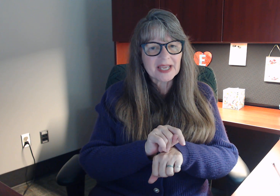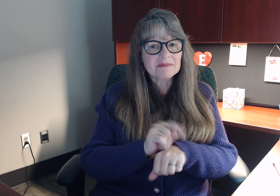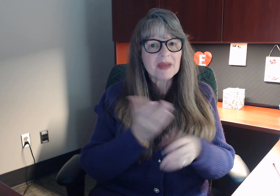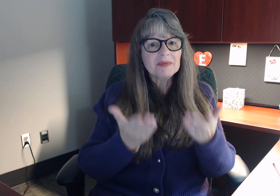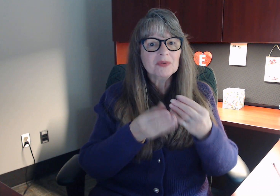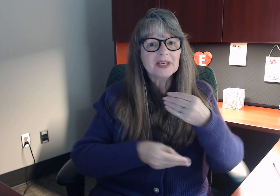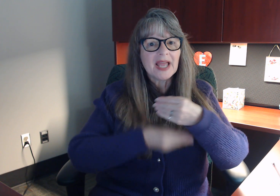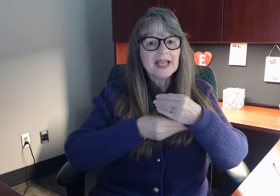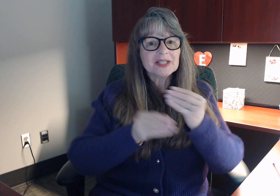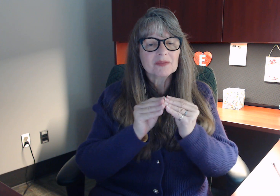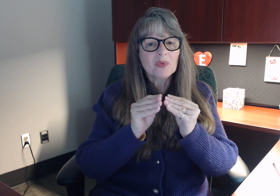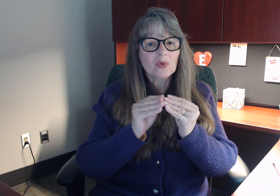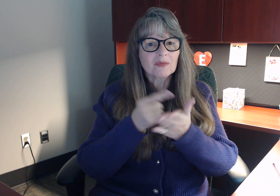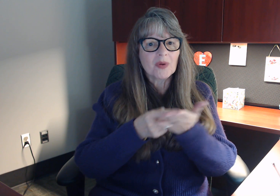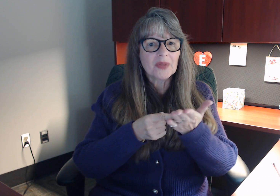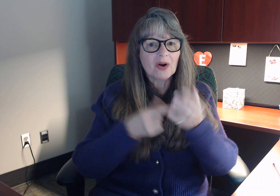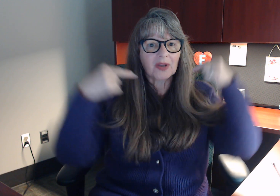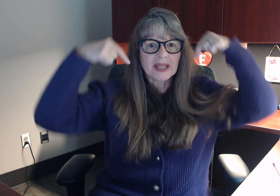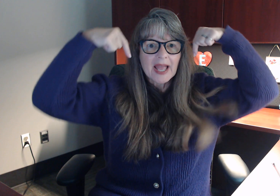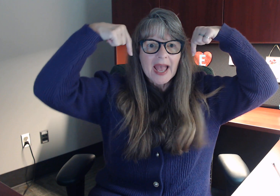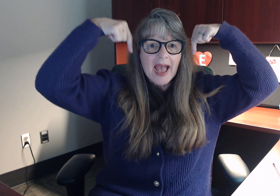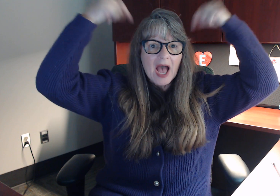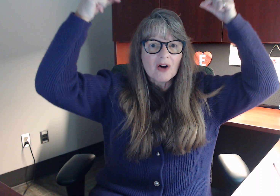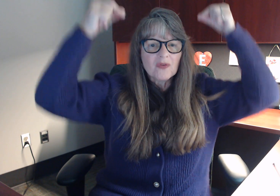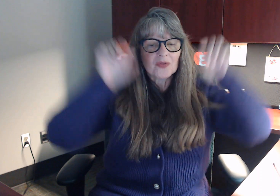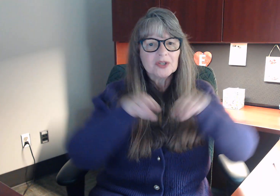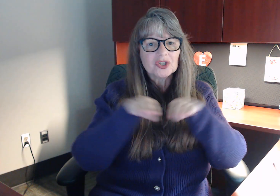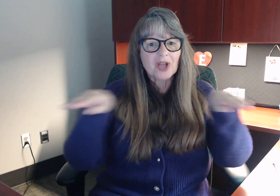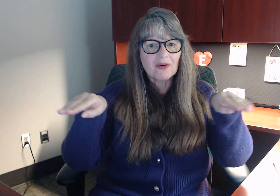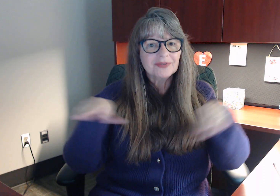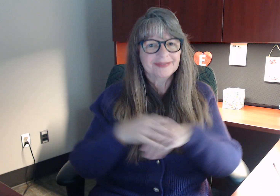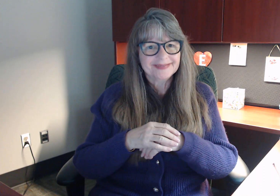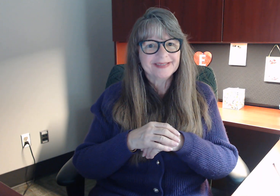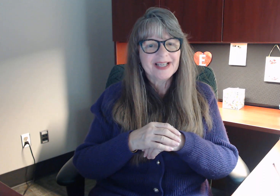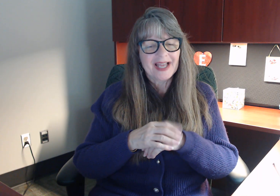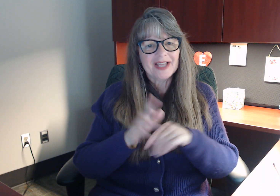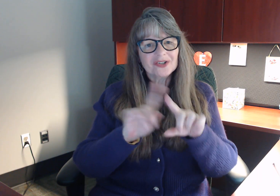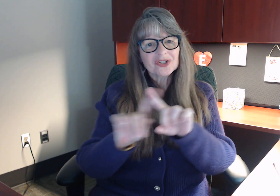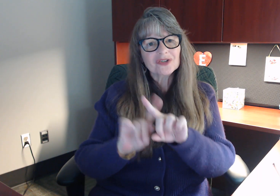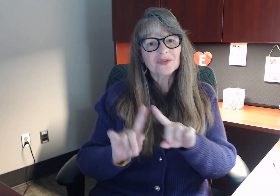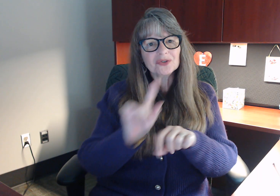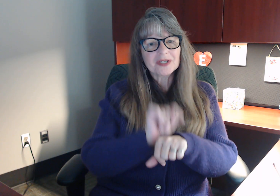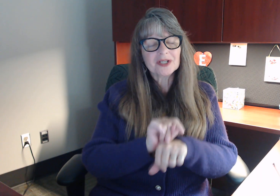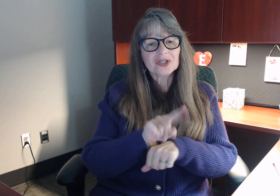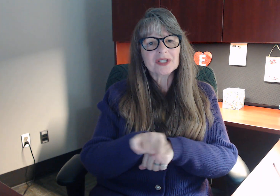maybe you could add some more of what they are, like Elf on the Shelf, and just different traditions